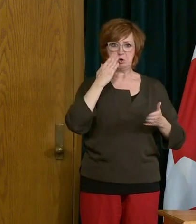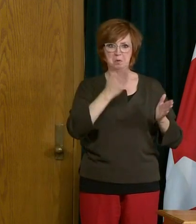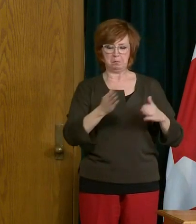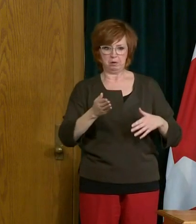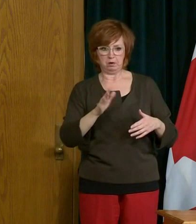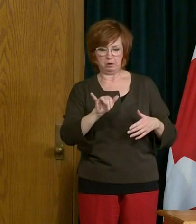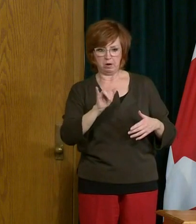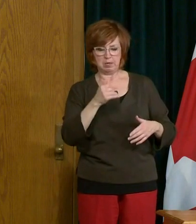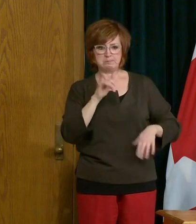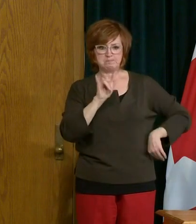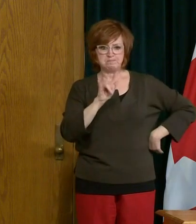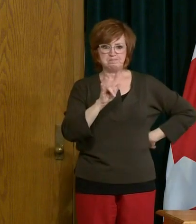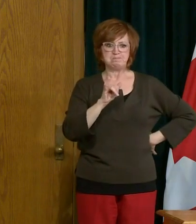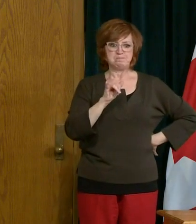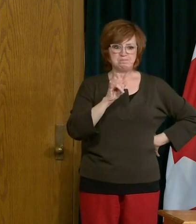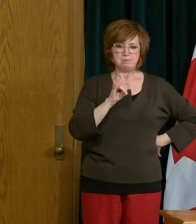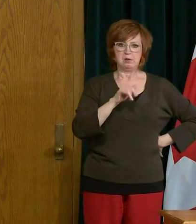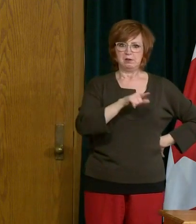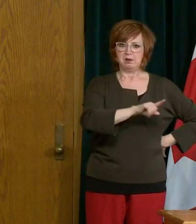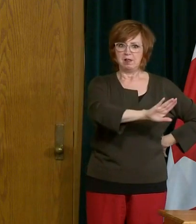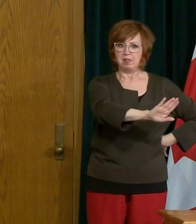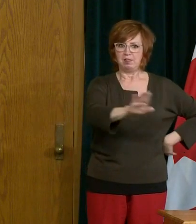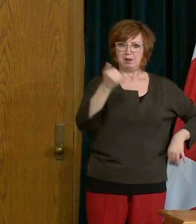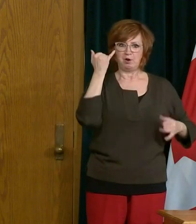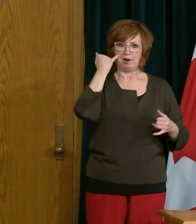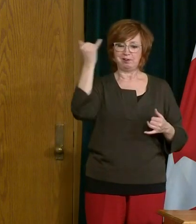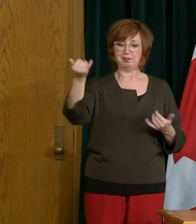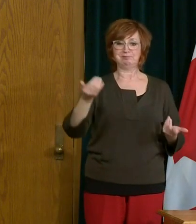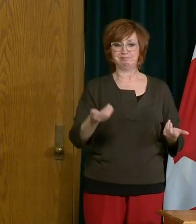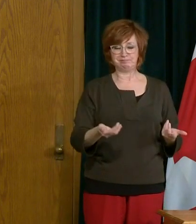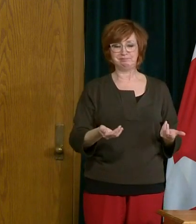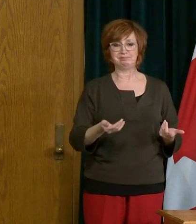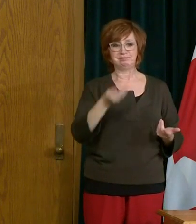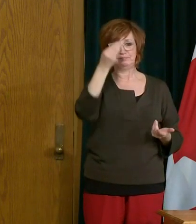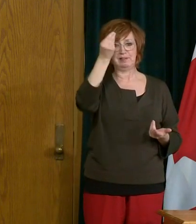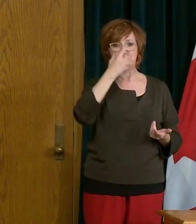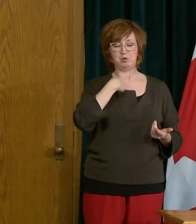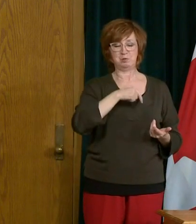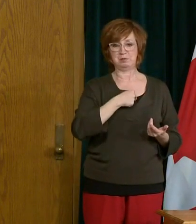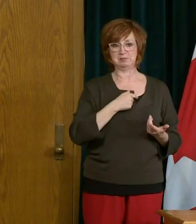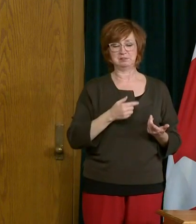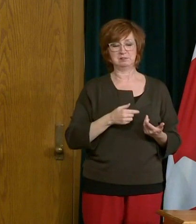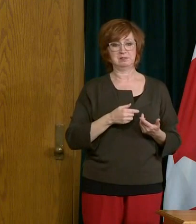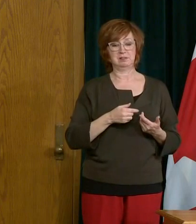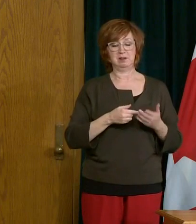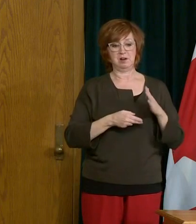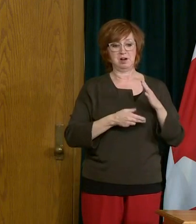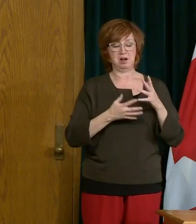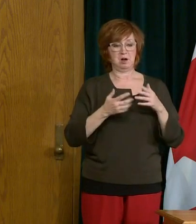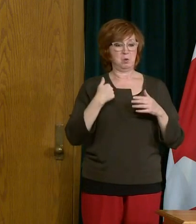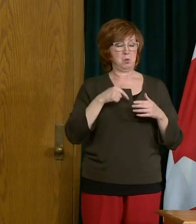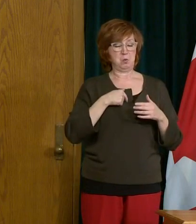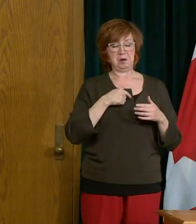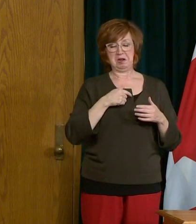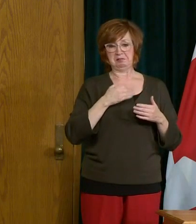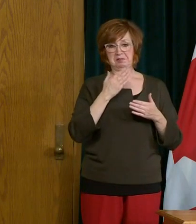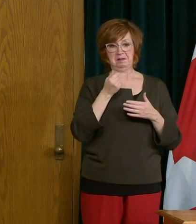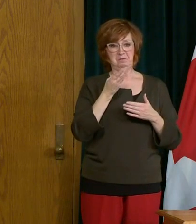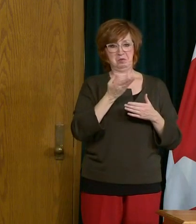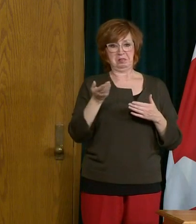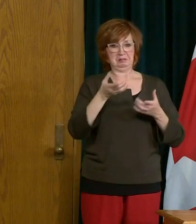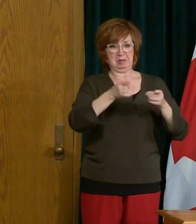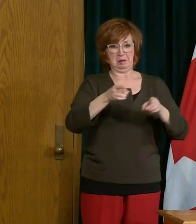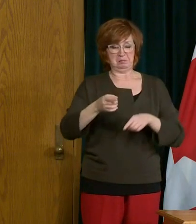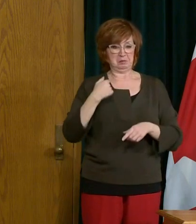realistic from those that are offering or utilizing the service. And quite frankly, it just may not have been things that that we